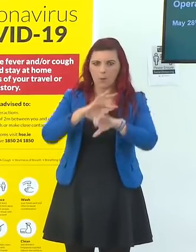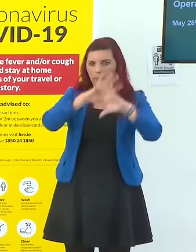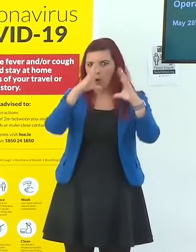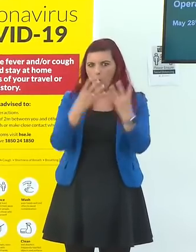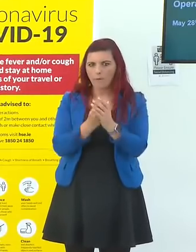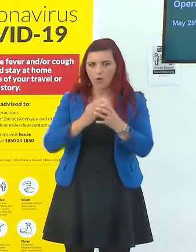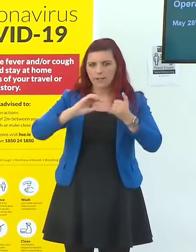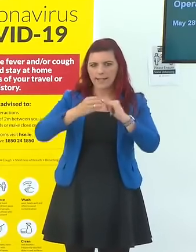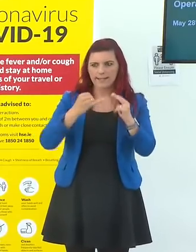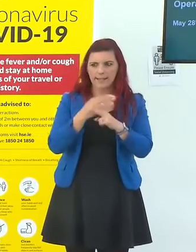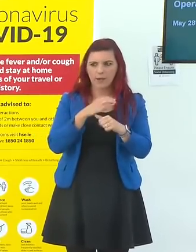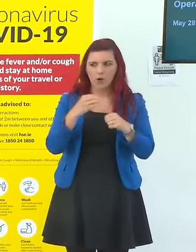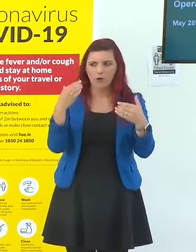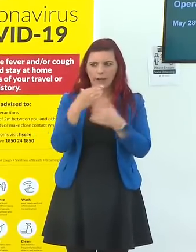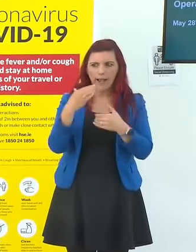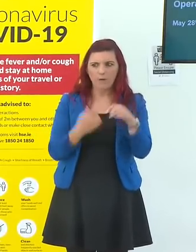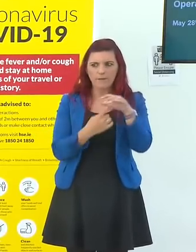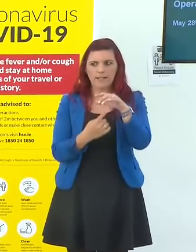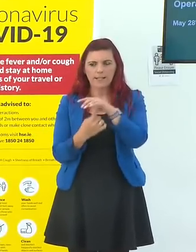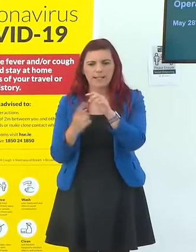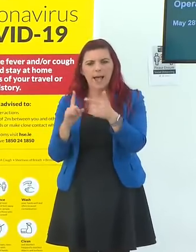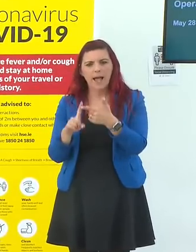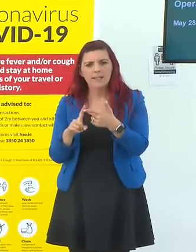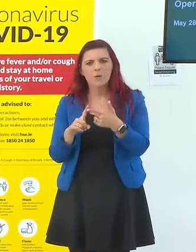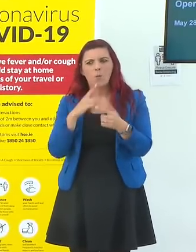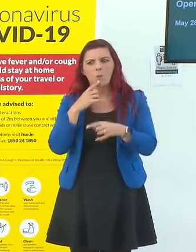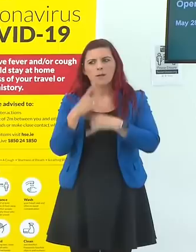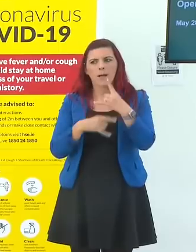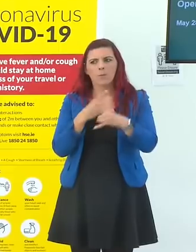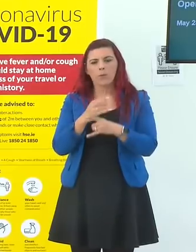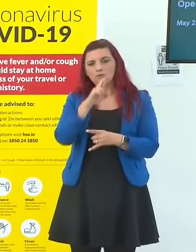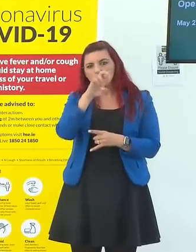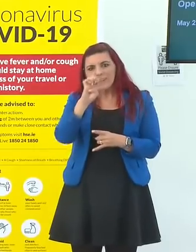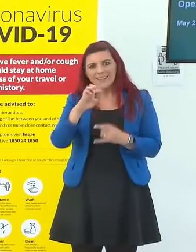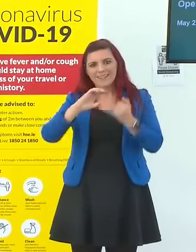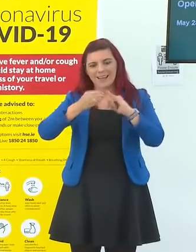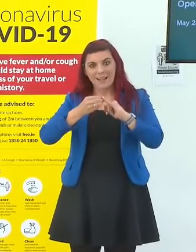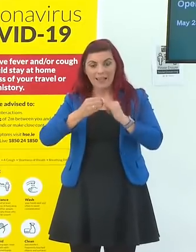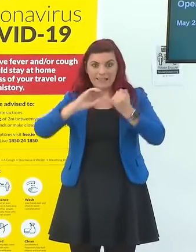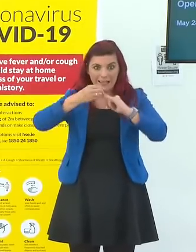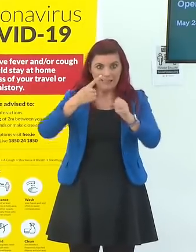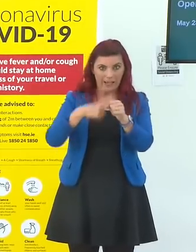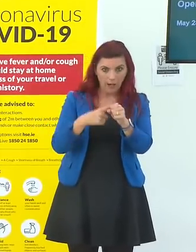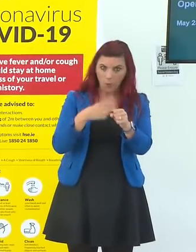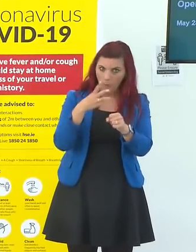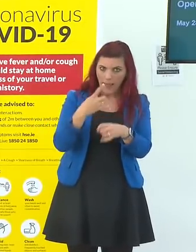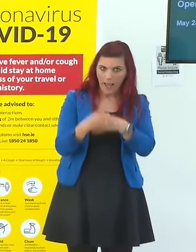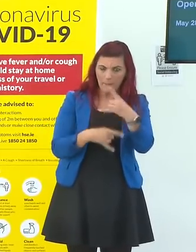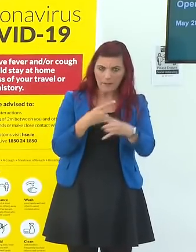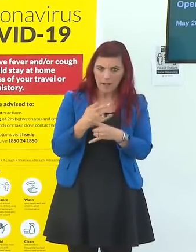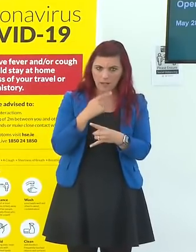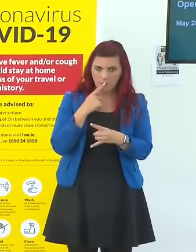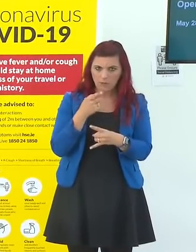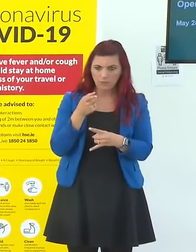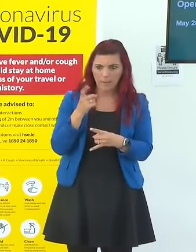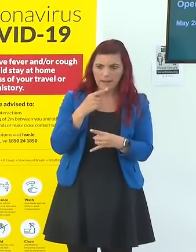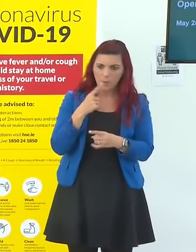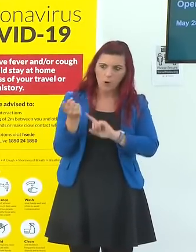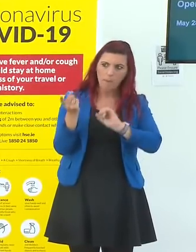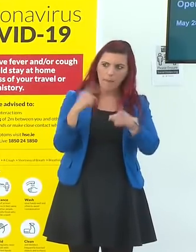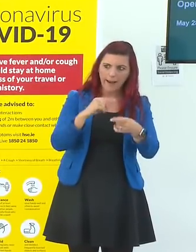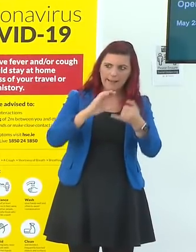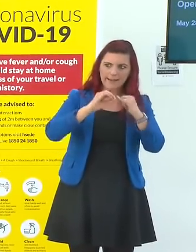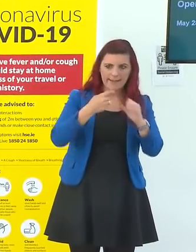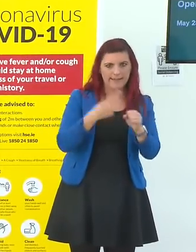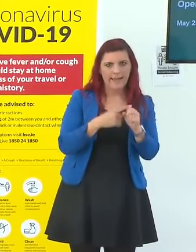in the other care facilities? And then also in terms of retesting, there has been suggestion that we should go back and start, retesting in